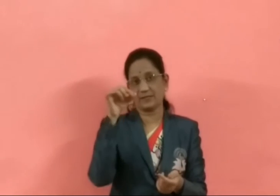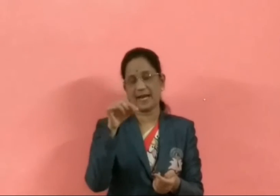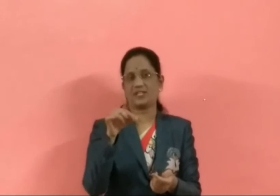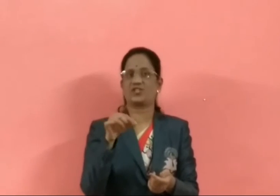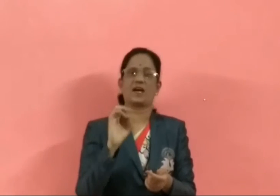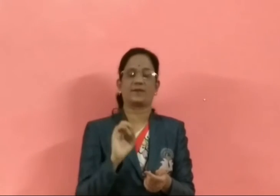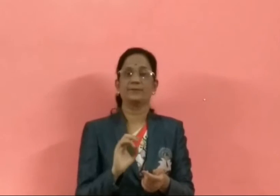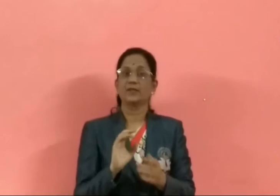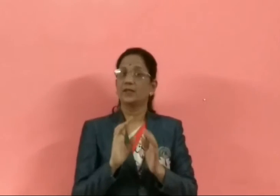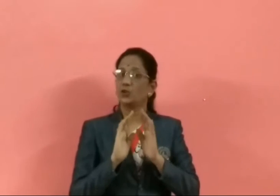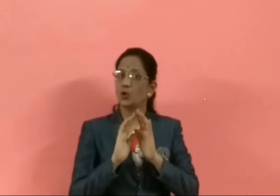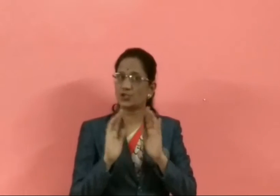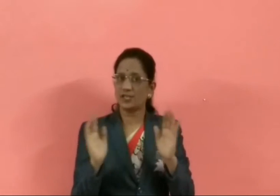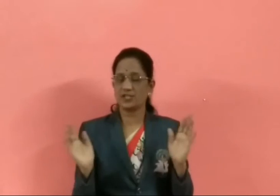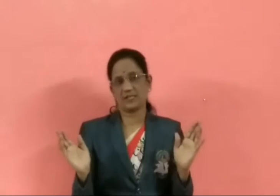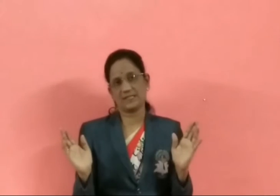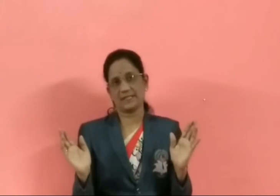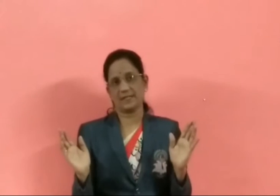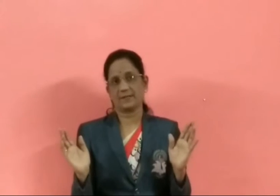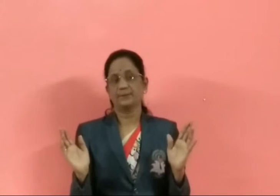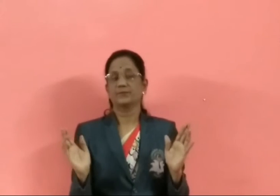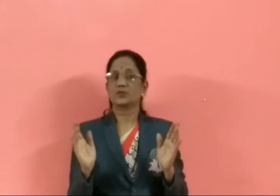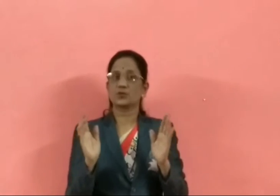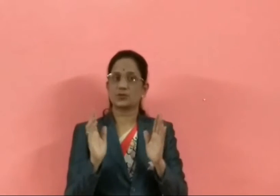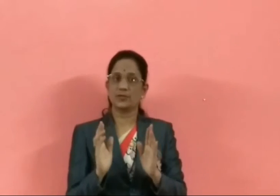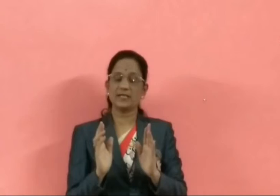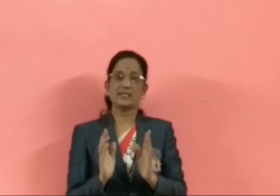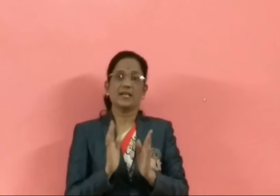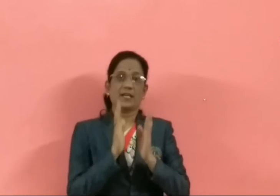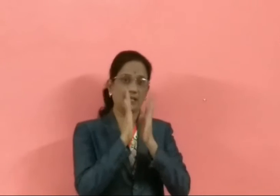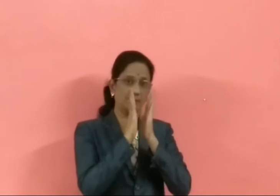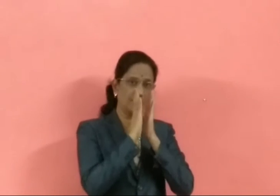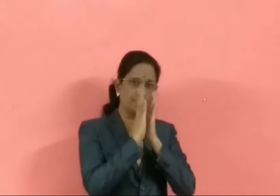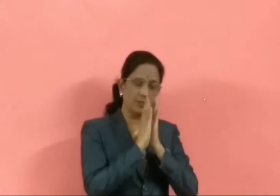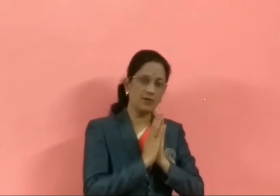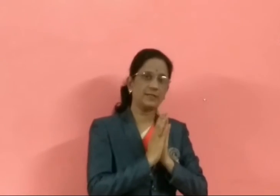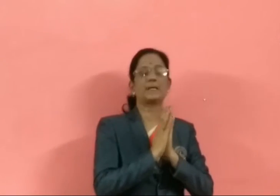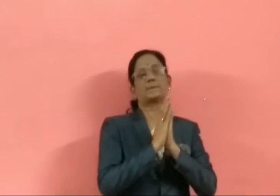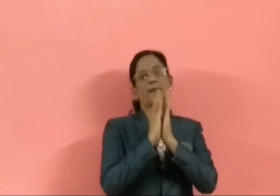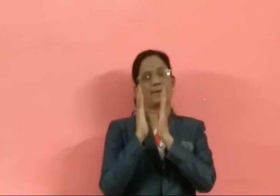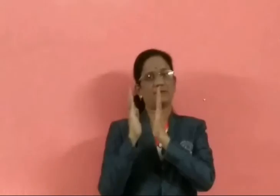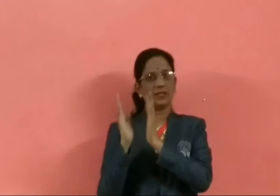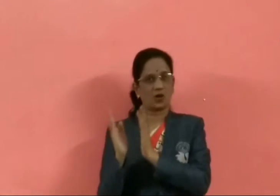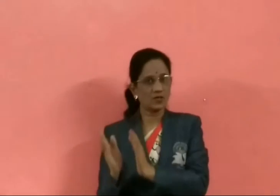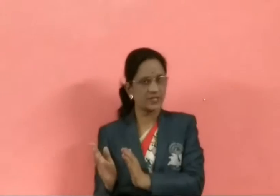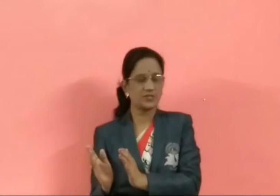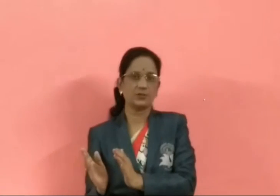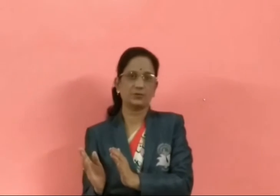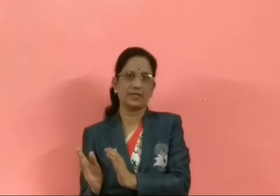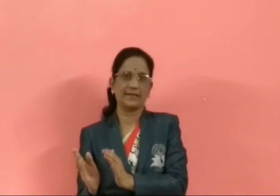that jar. No change is there. So students, if the blue litmus paper will not change into the red